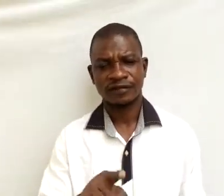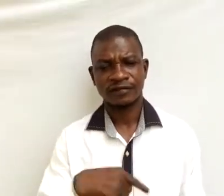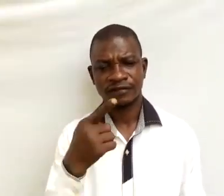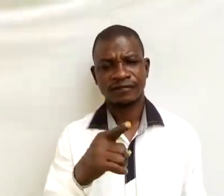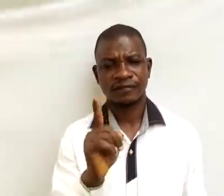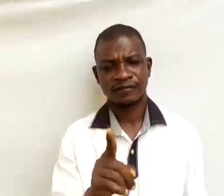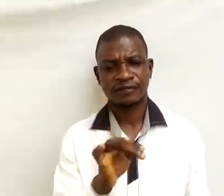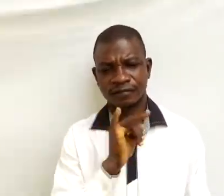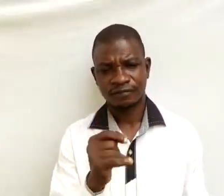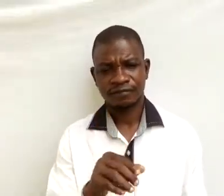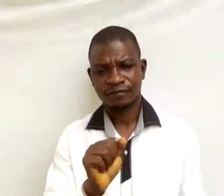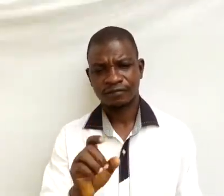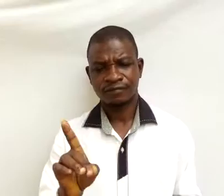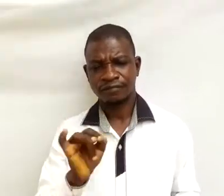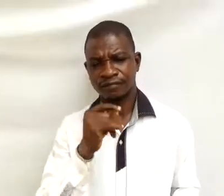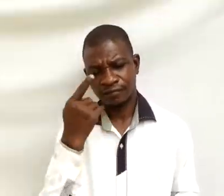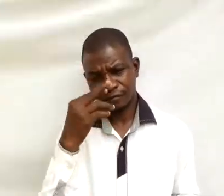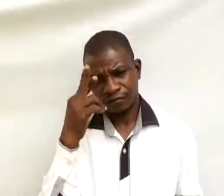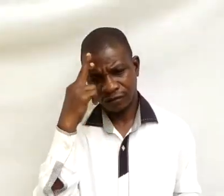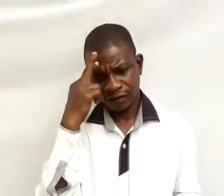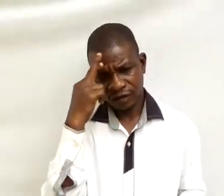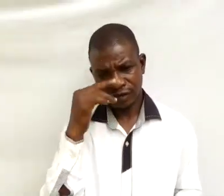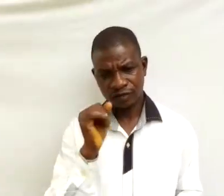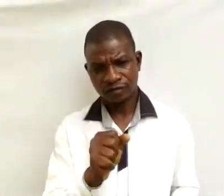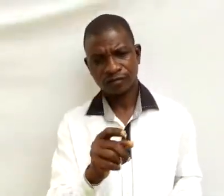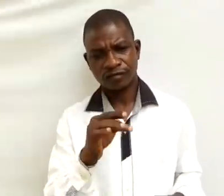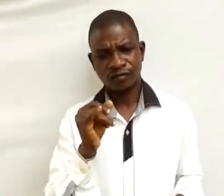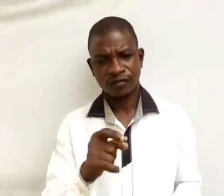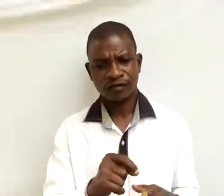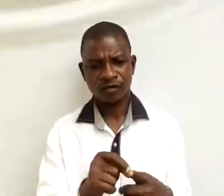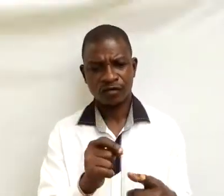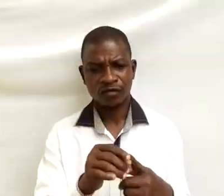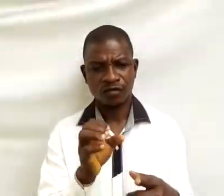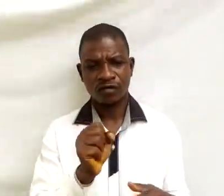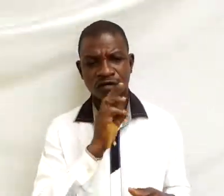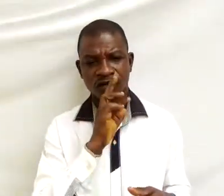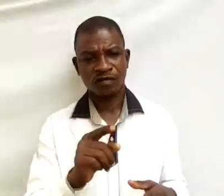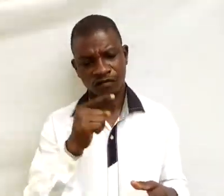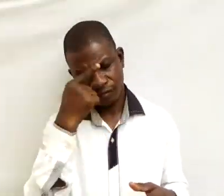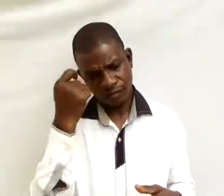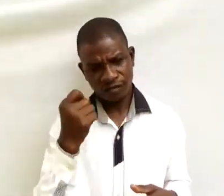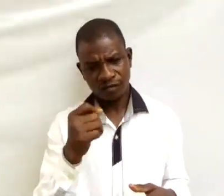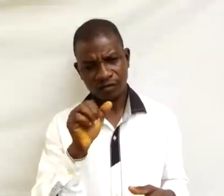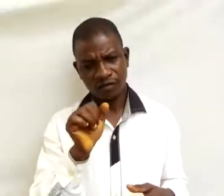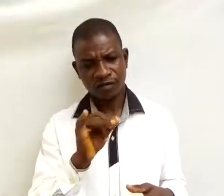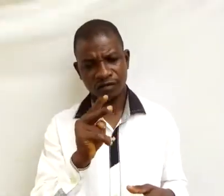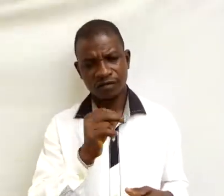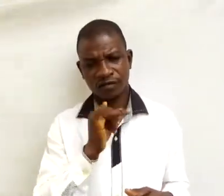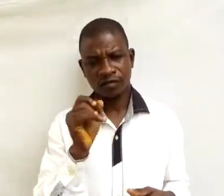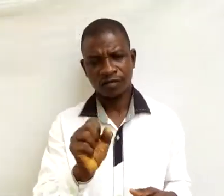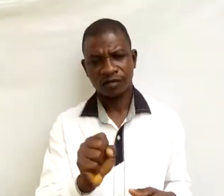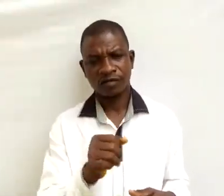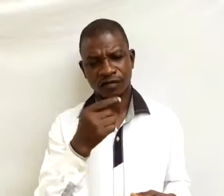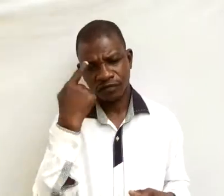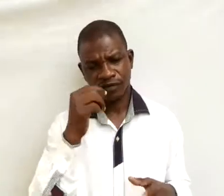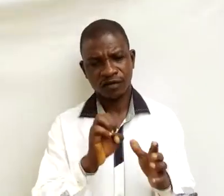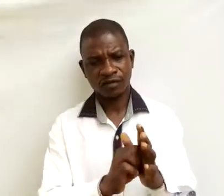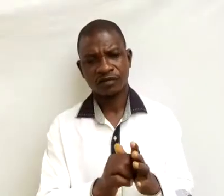adverbial clause of reason. The operational words are because, inasmuch as. For example, I was